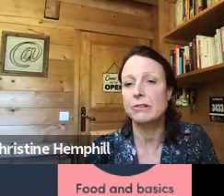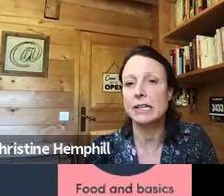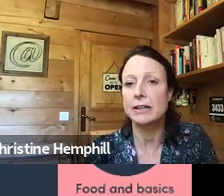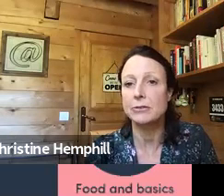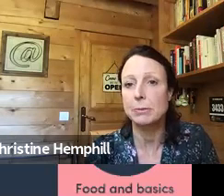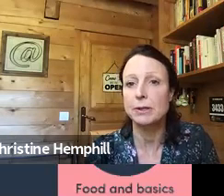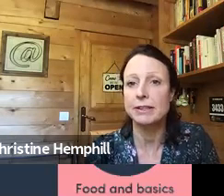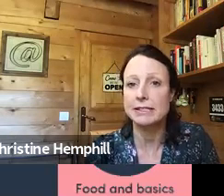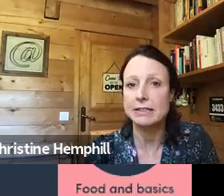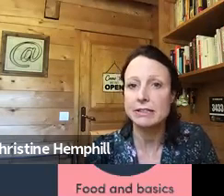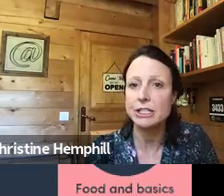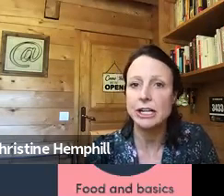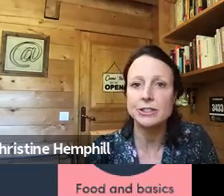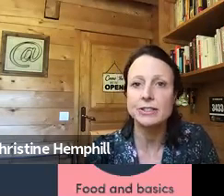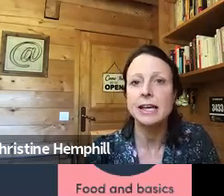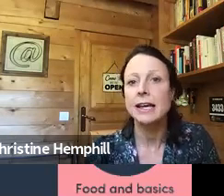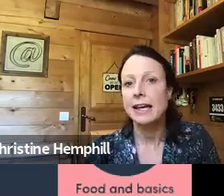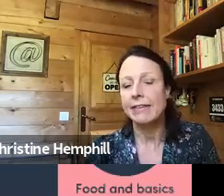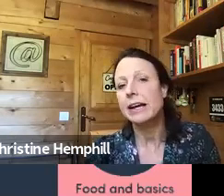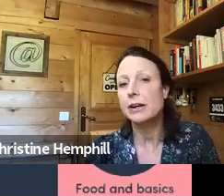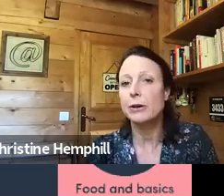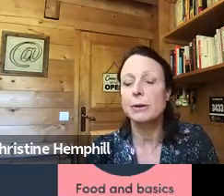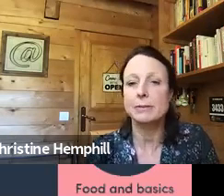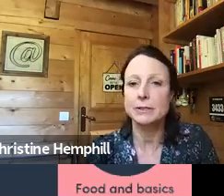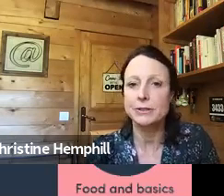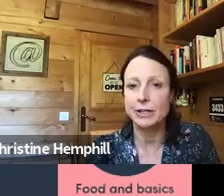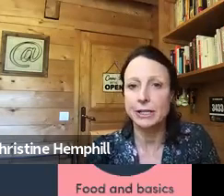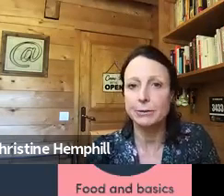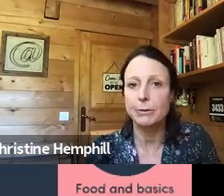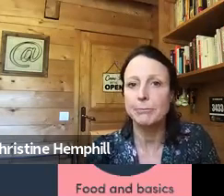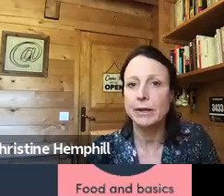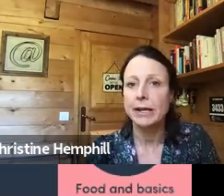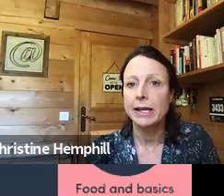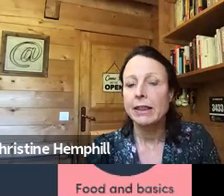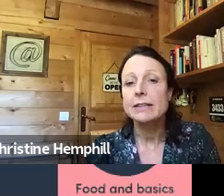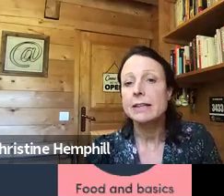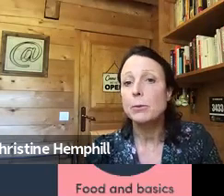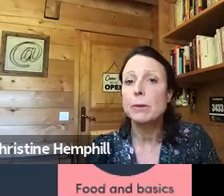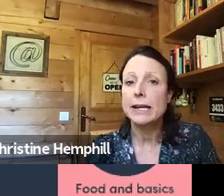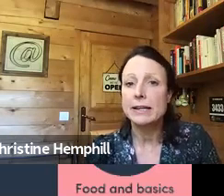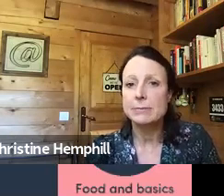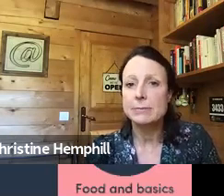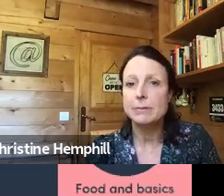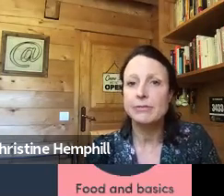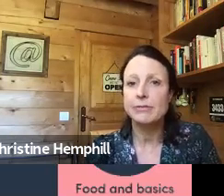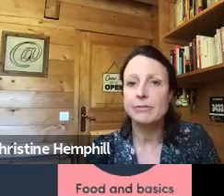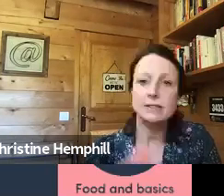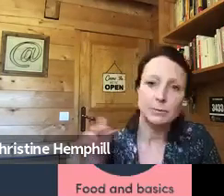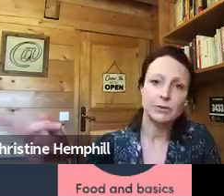hard for people with dexterity challenges, and they can't go with someone else who can help them. Things like one-way customer flow systems for